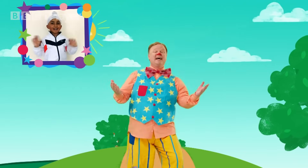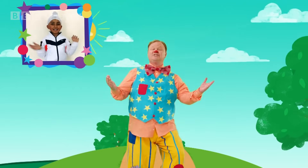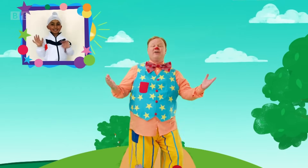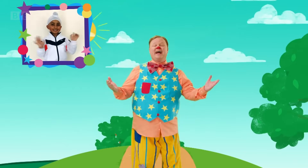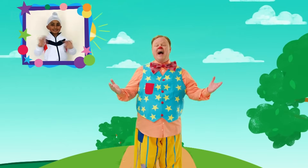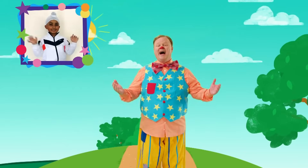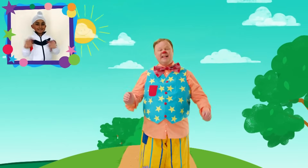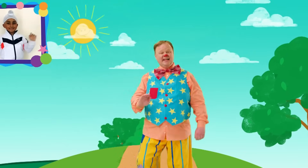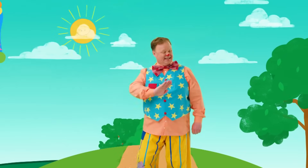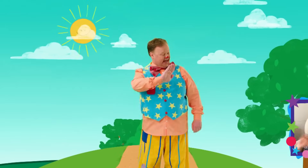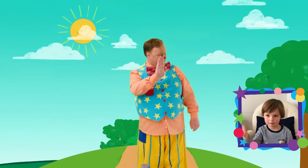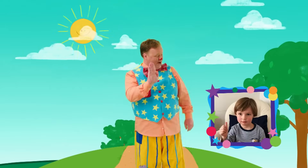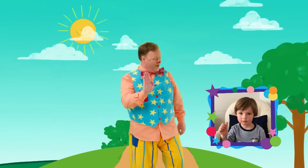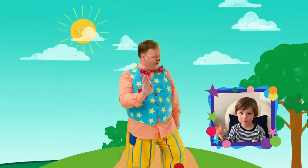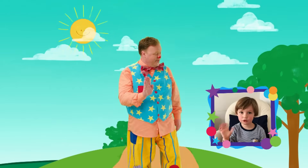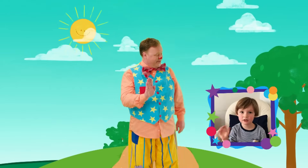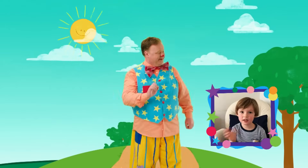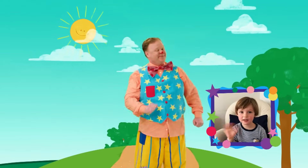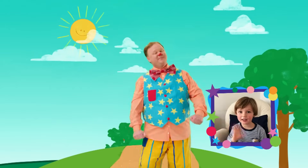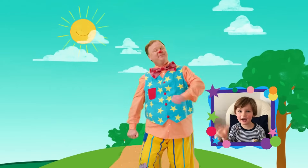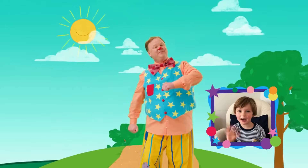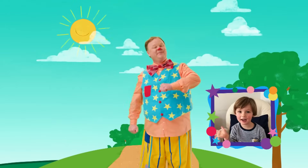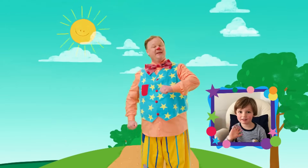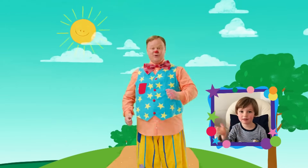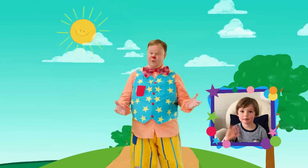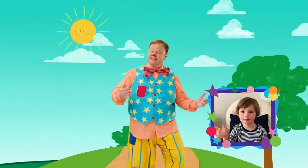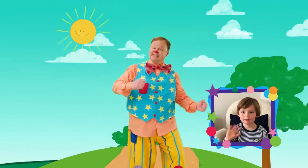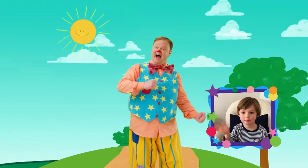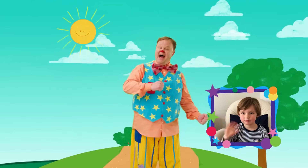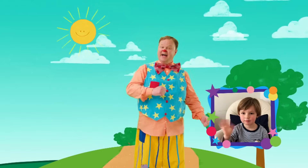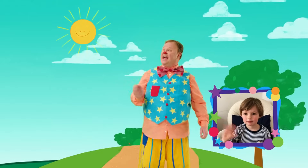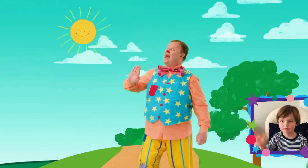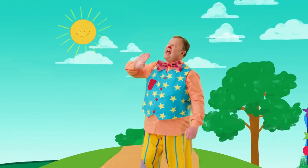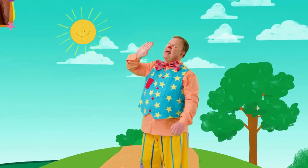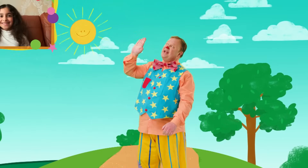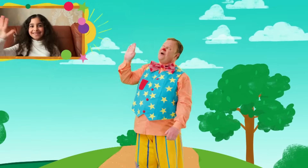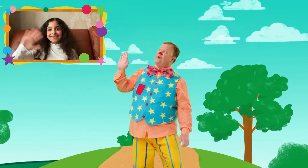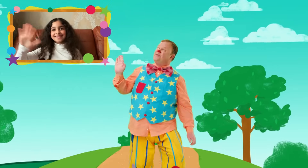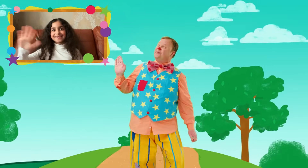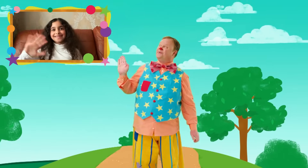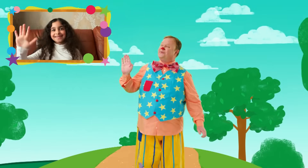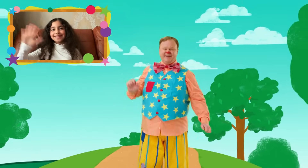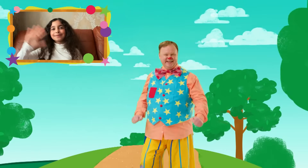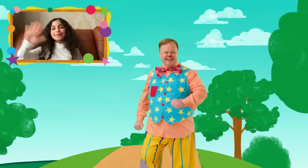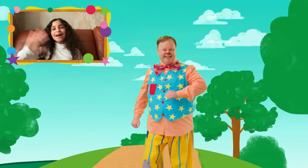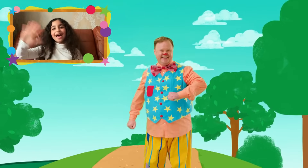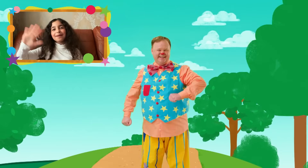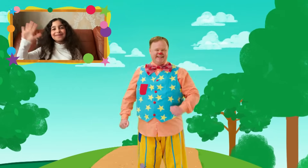Sat Sri Akal. Hello. Guten Tag. Guten Tag. Hello. Marhaba.